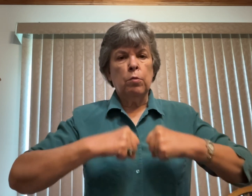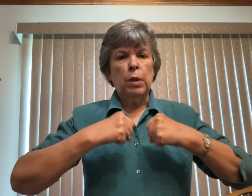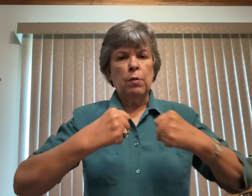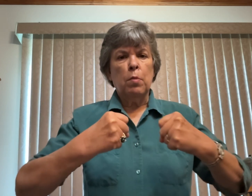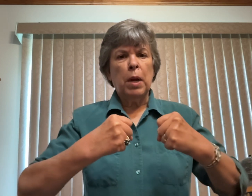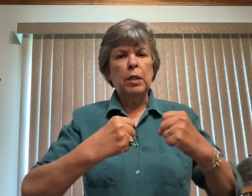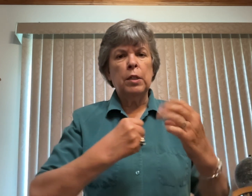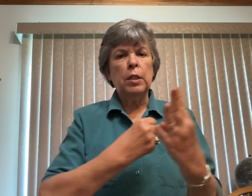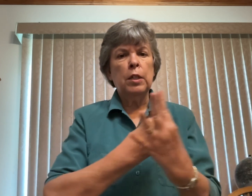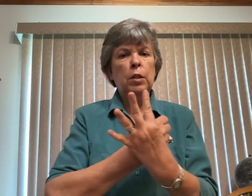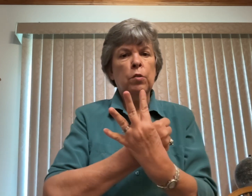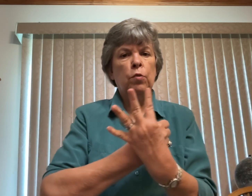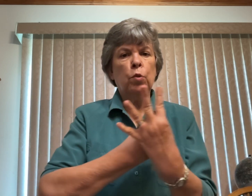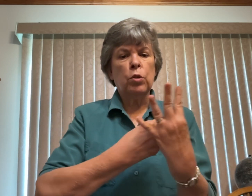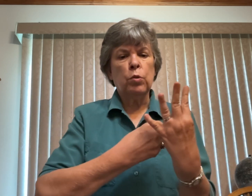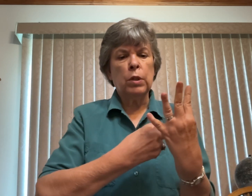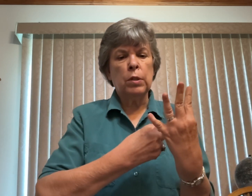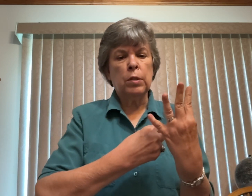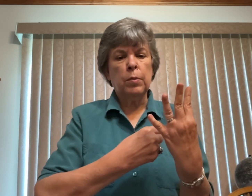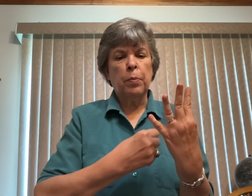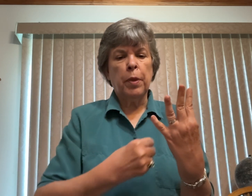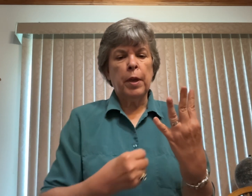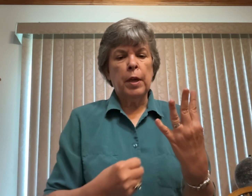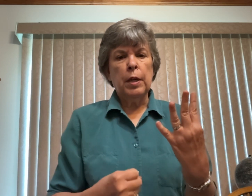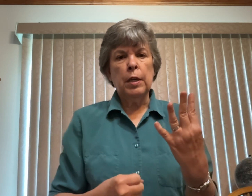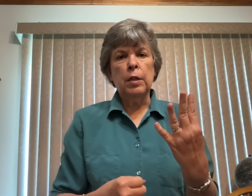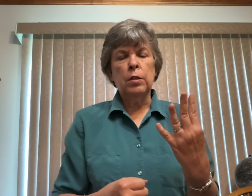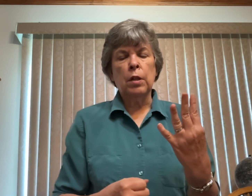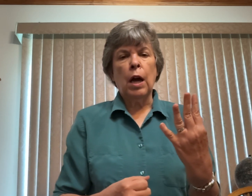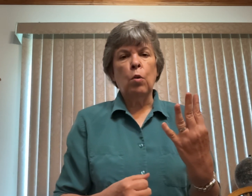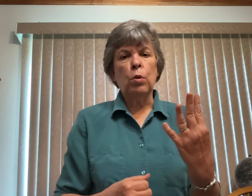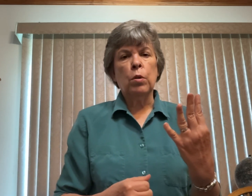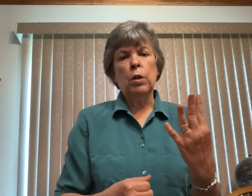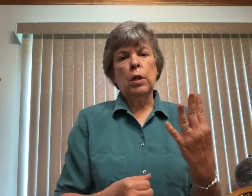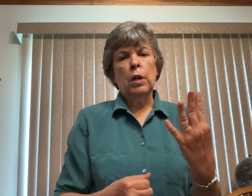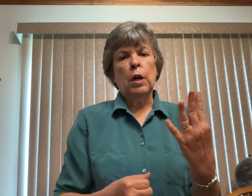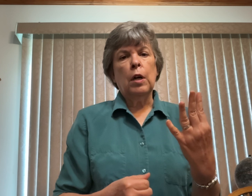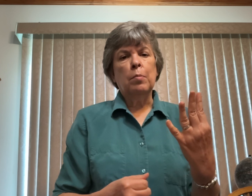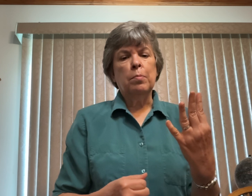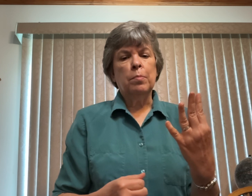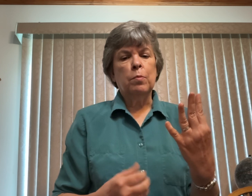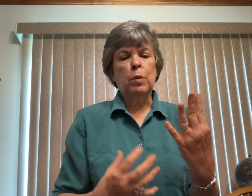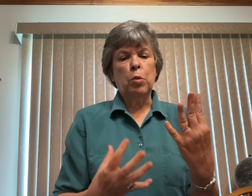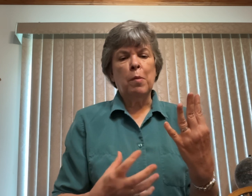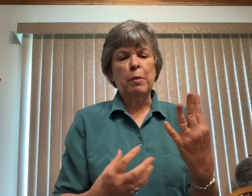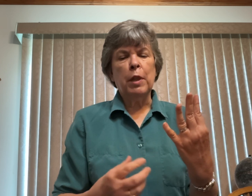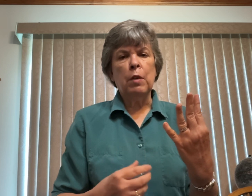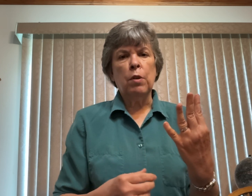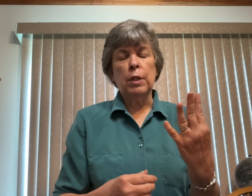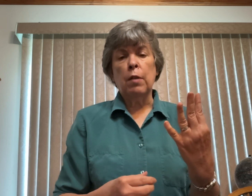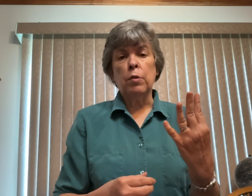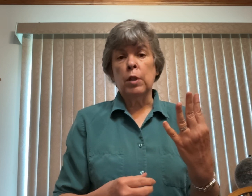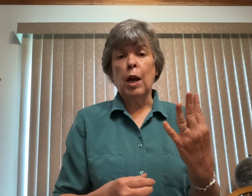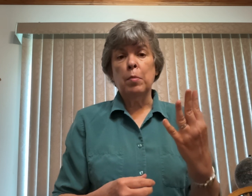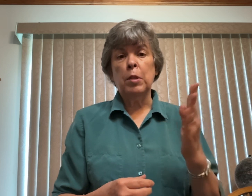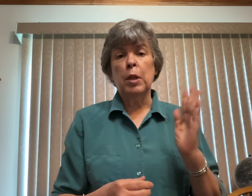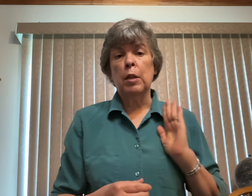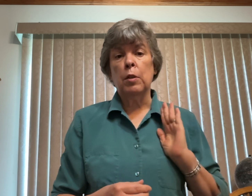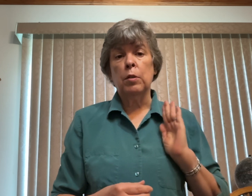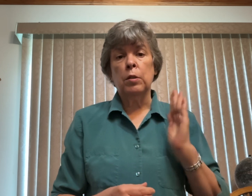have a mighty fortress is our, we probably would leave those out for time's sake. This is